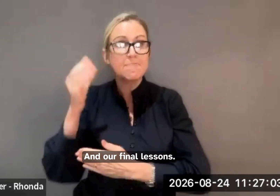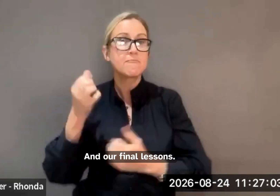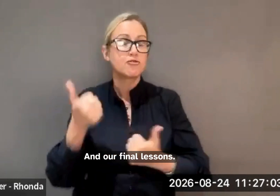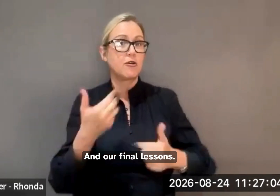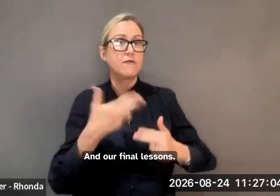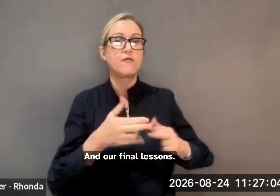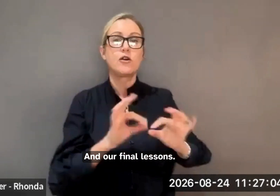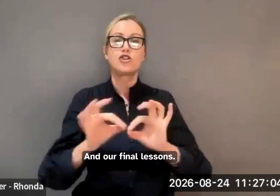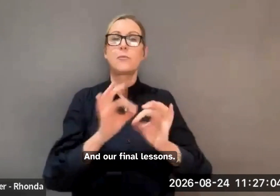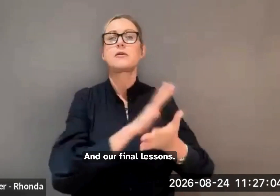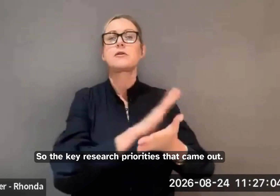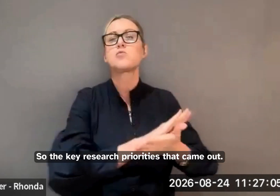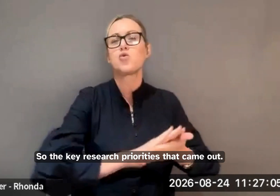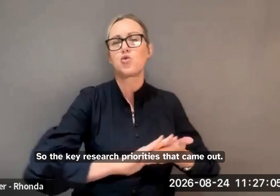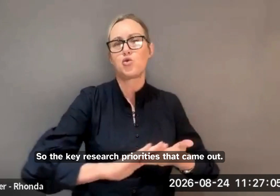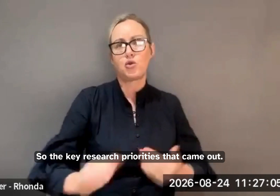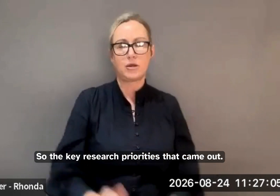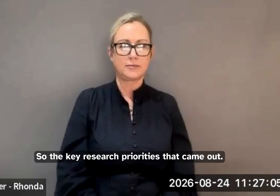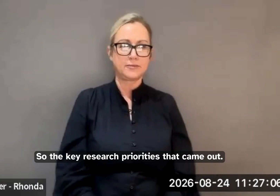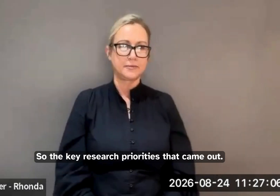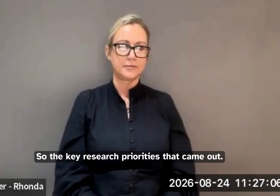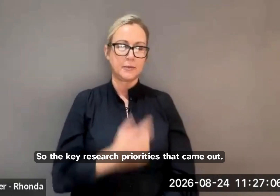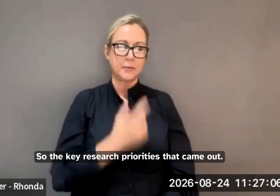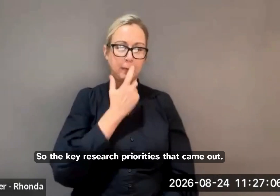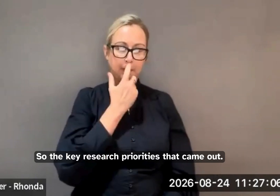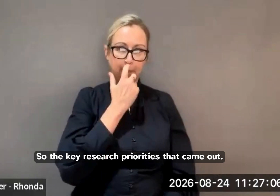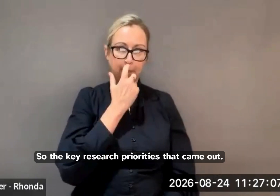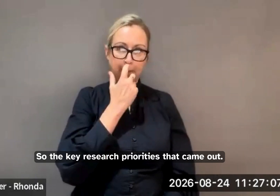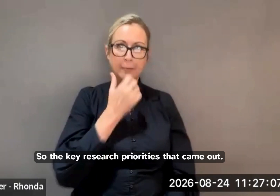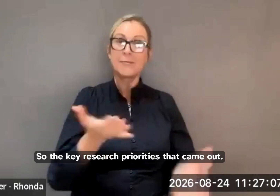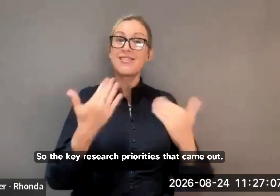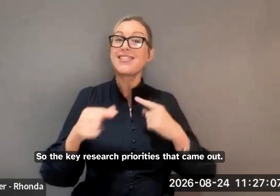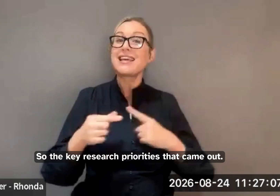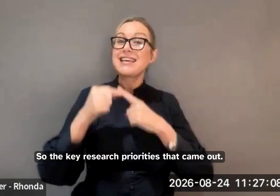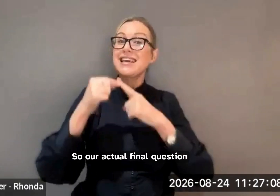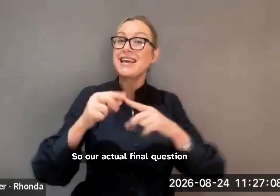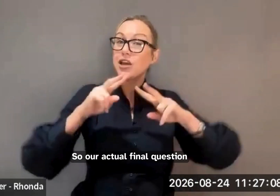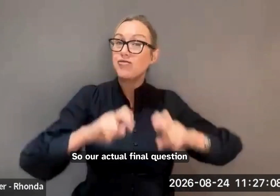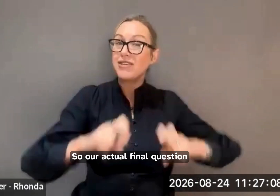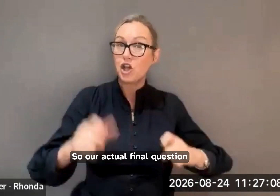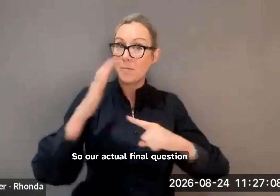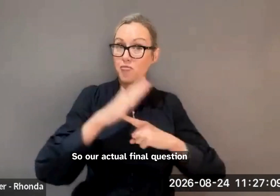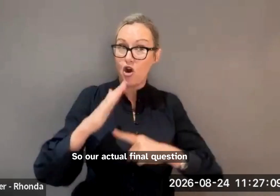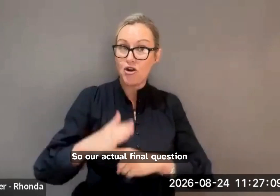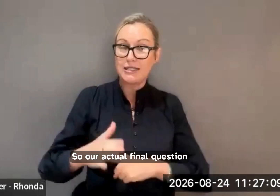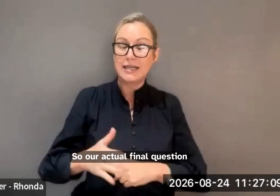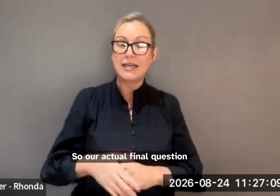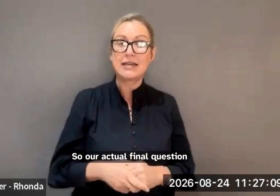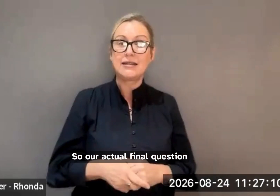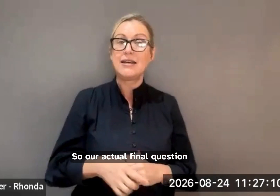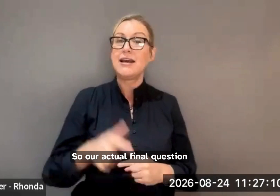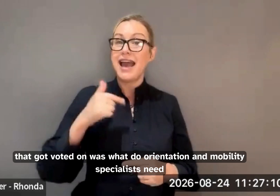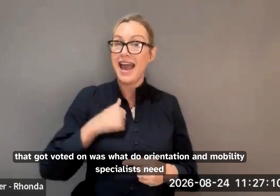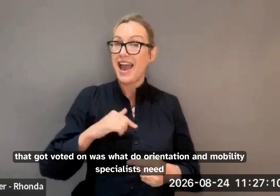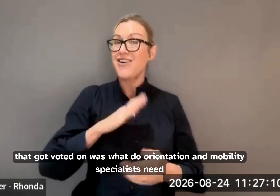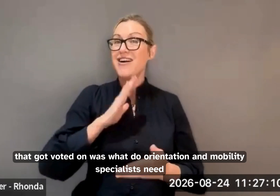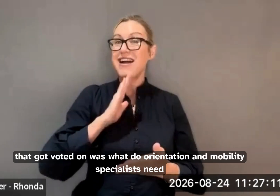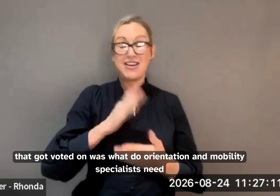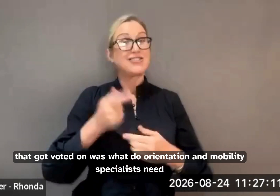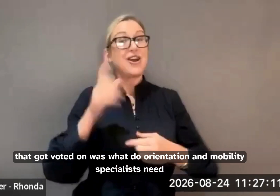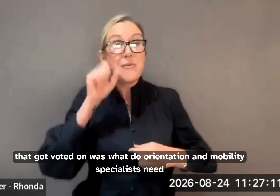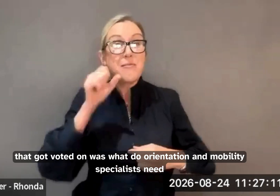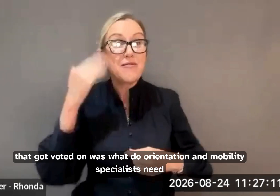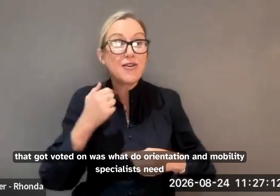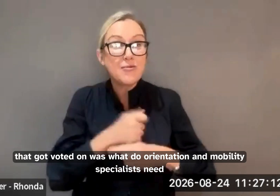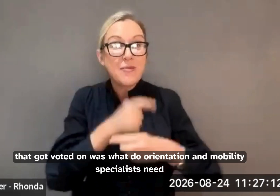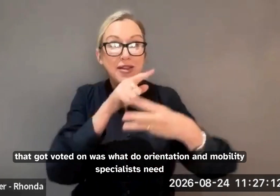final lessons. So the key research priorities that came out, so our actual final question that got voted